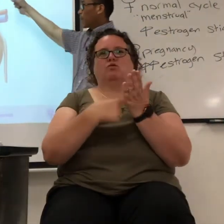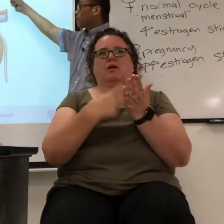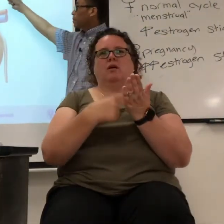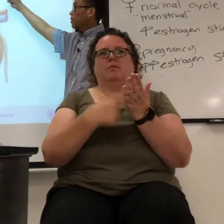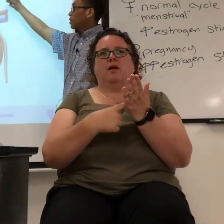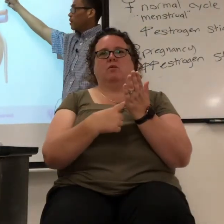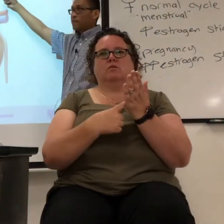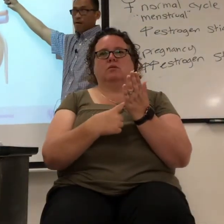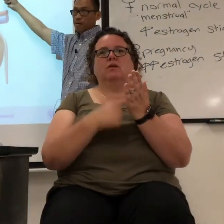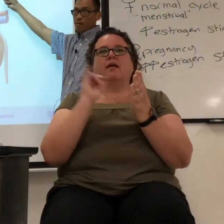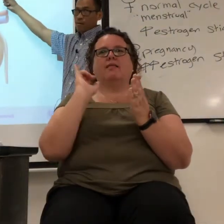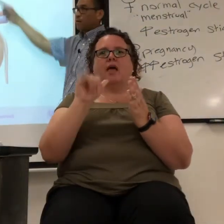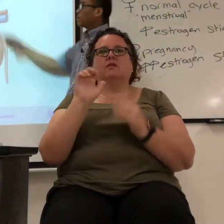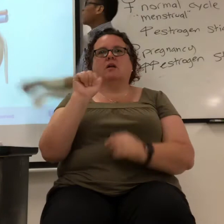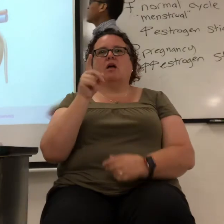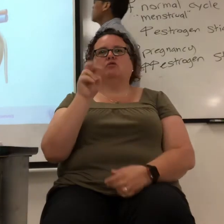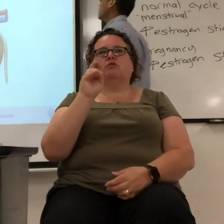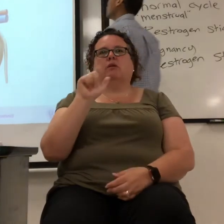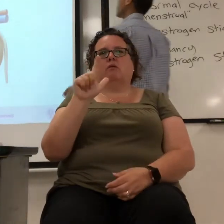adrenal gland, right there.